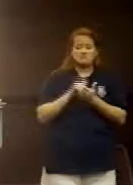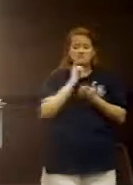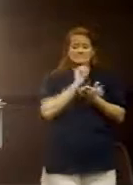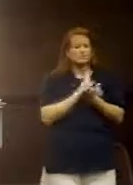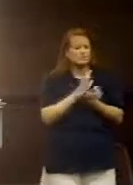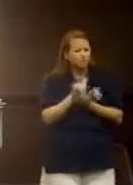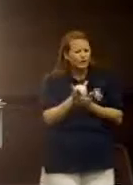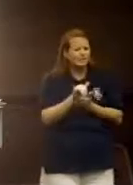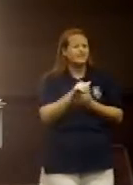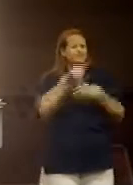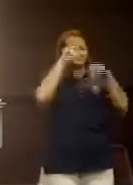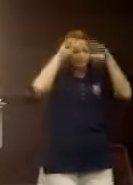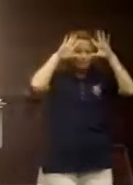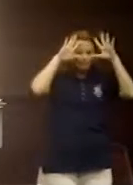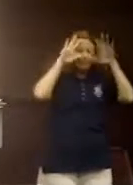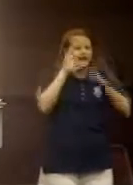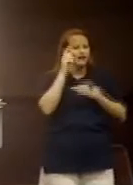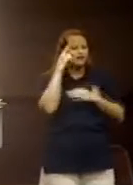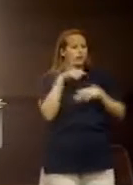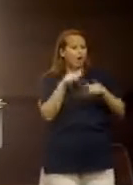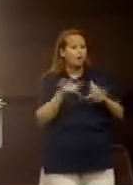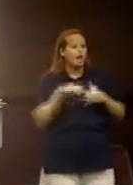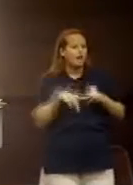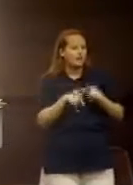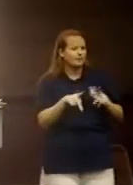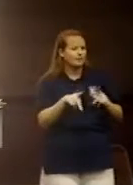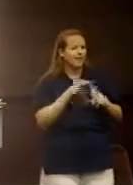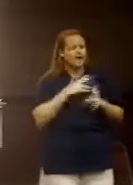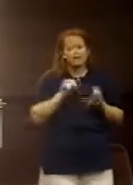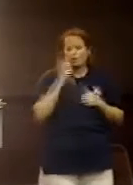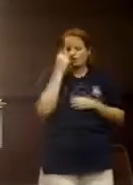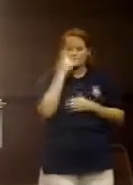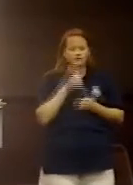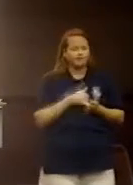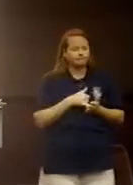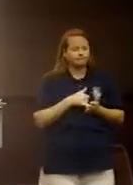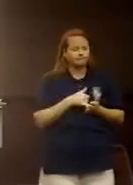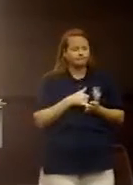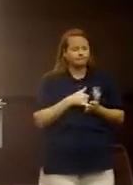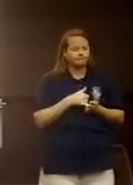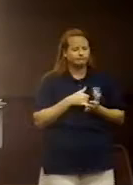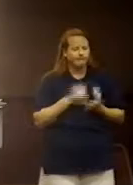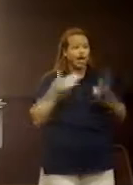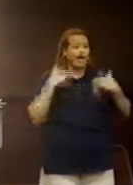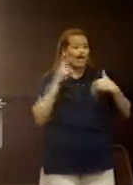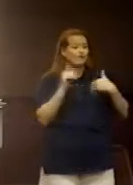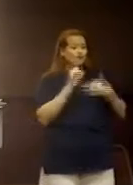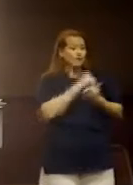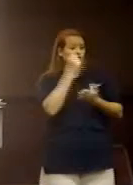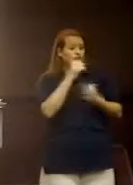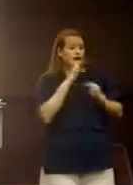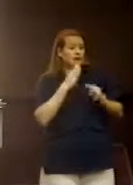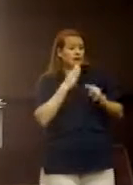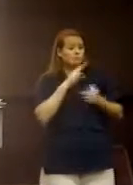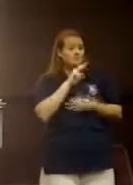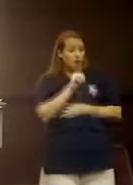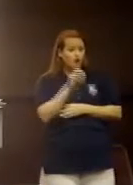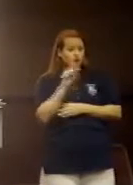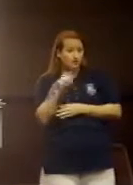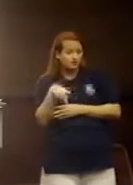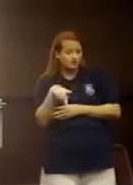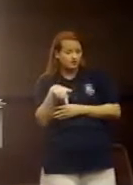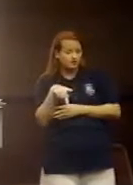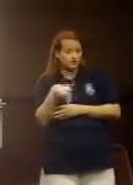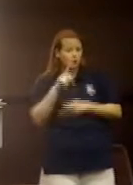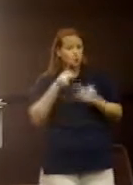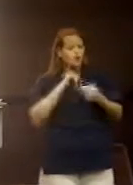is really traumatic for a lot of people, and I just don't understand it. I have no stock in Modern Sign Press. When